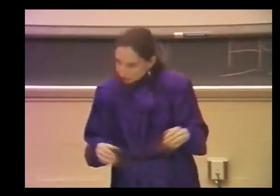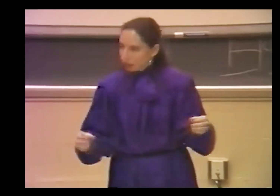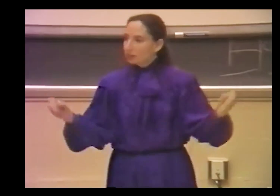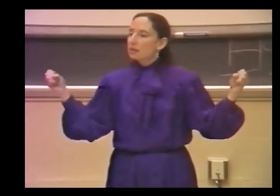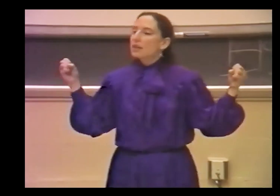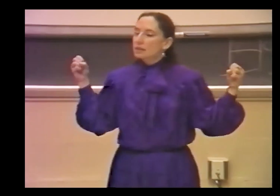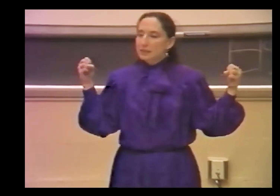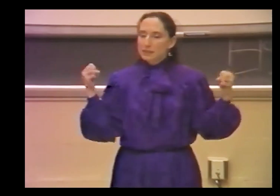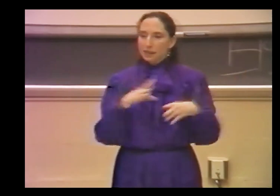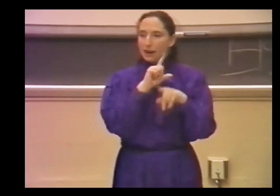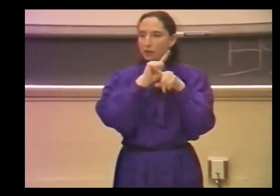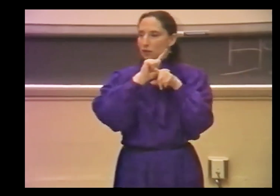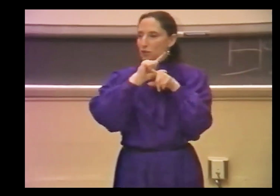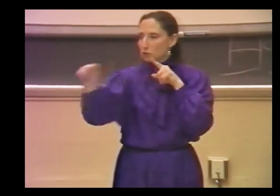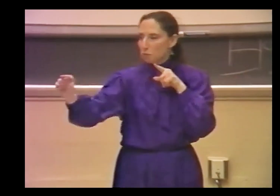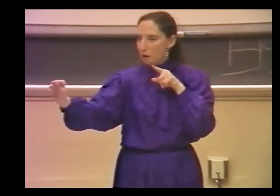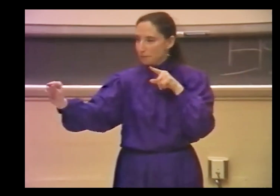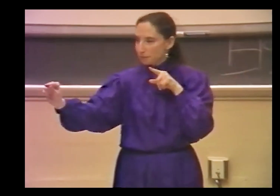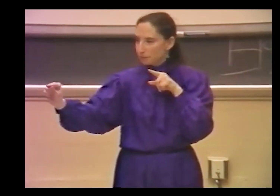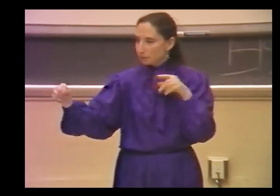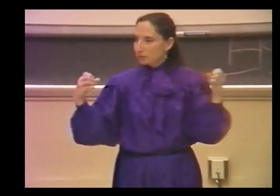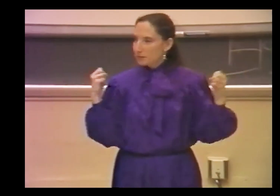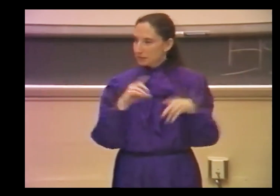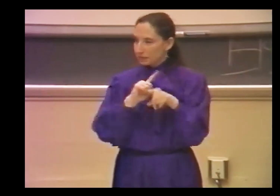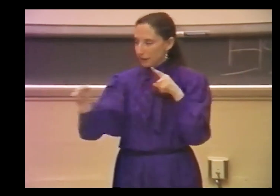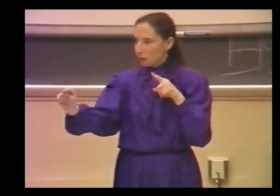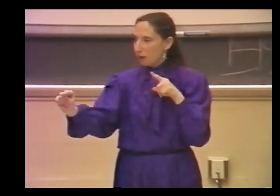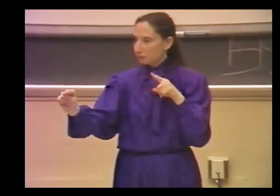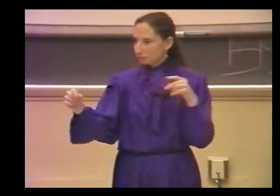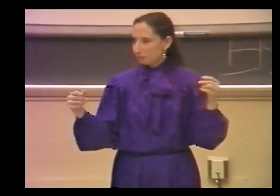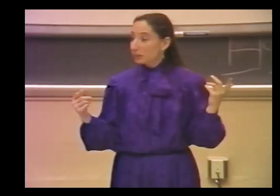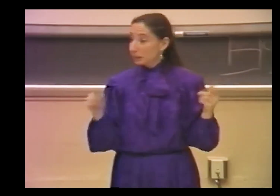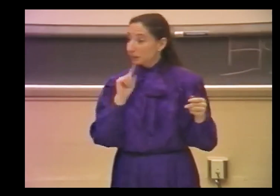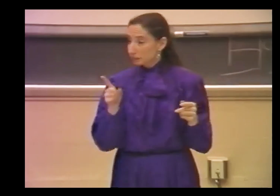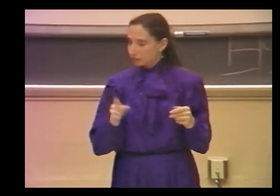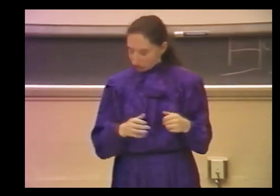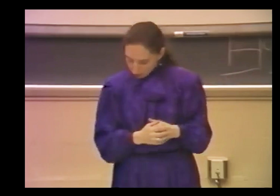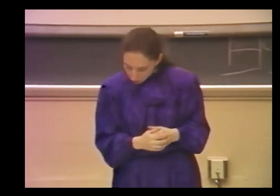Yeah. Scared, zoom off. Scared off, really.